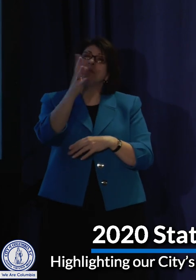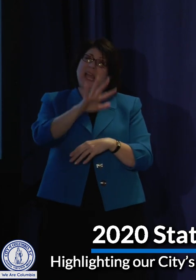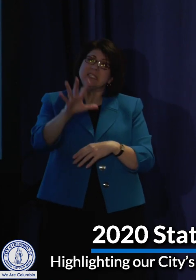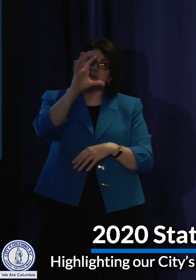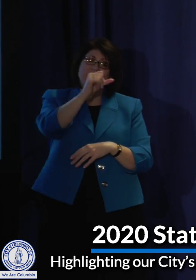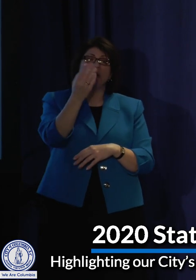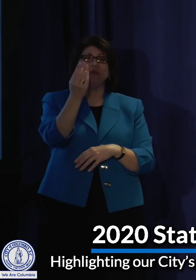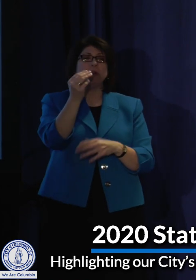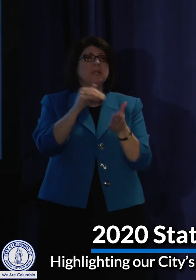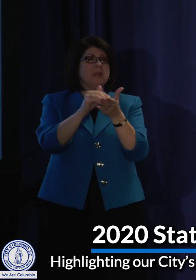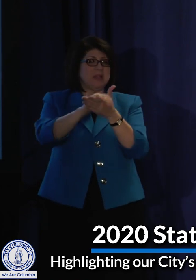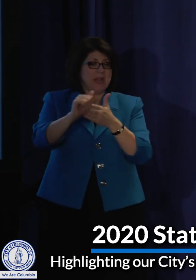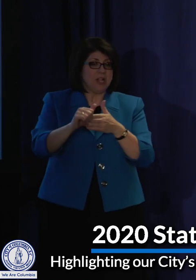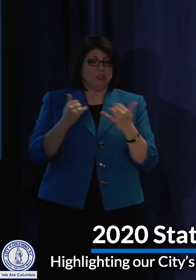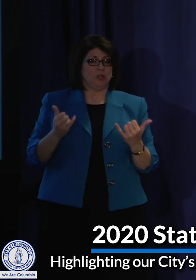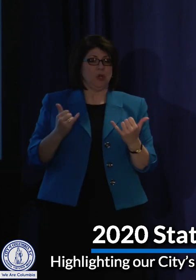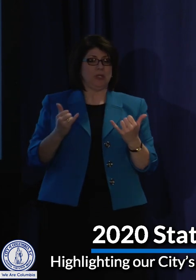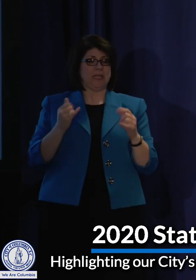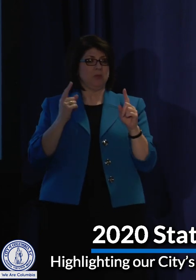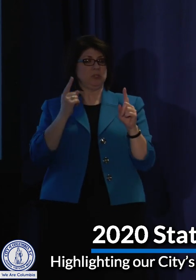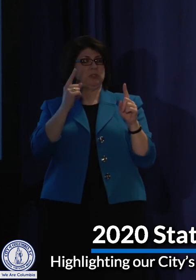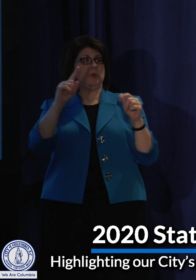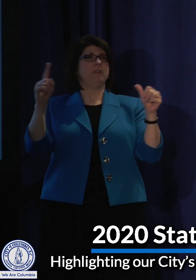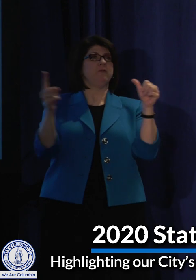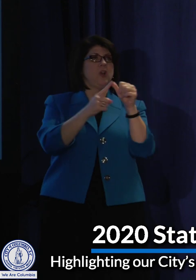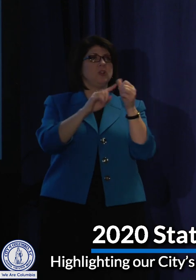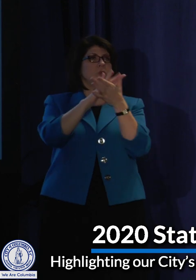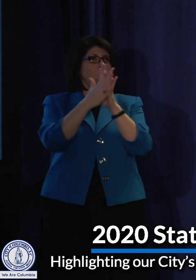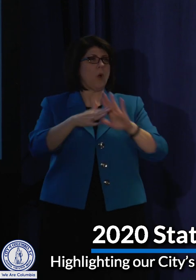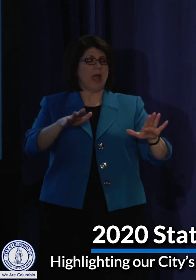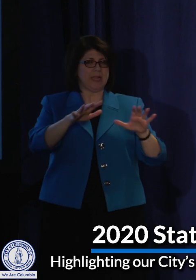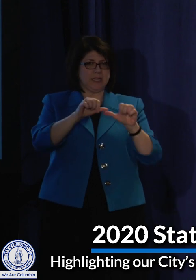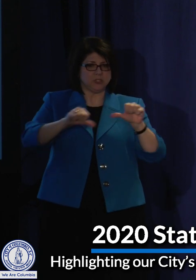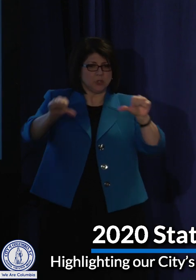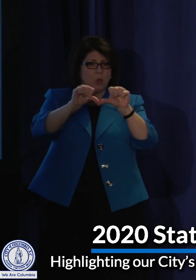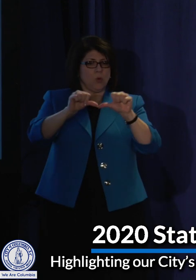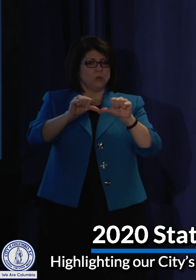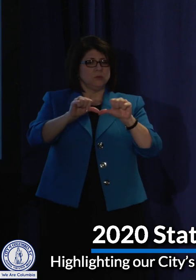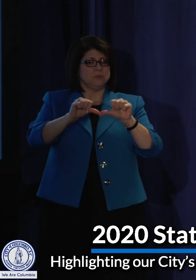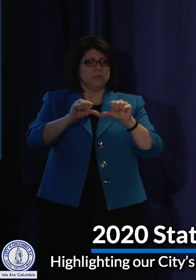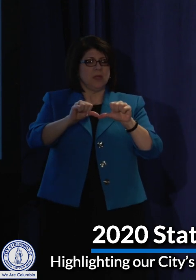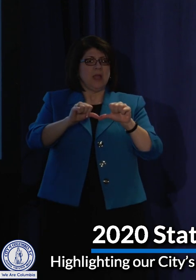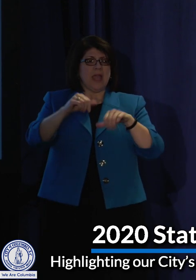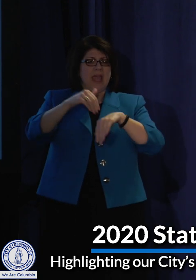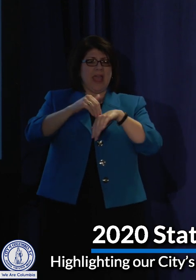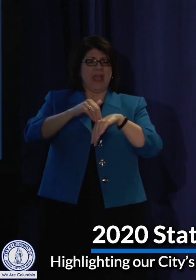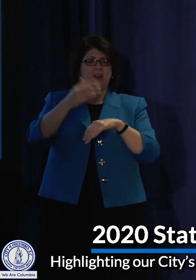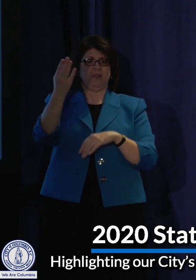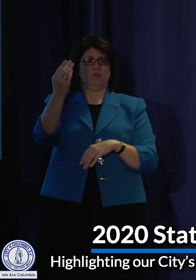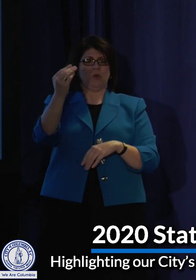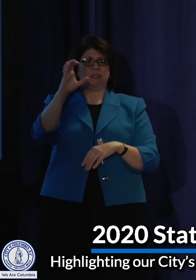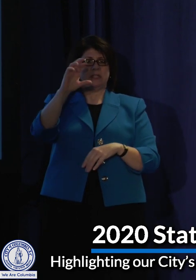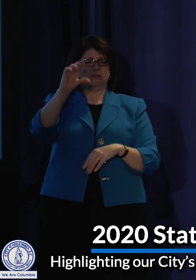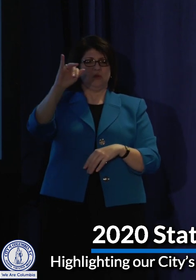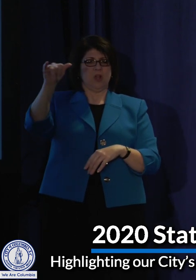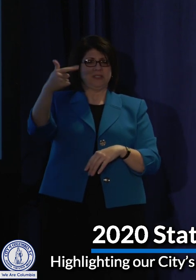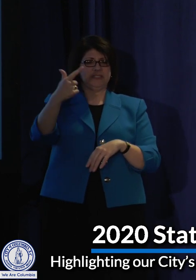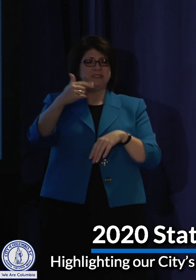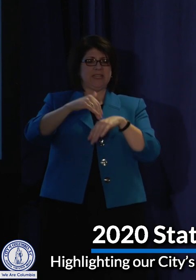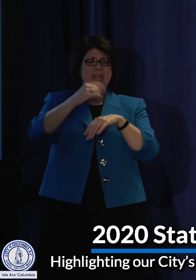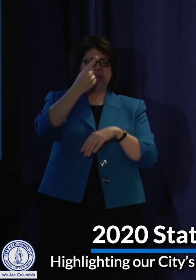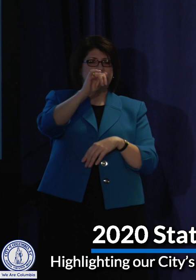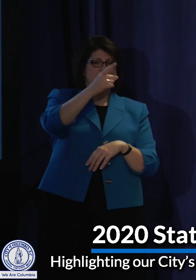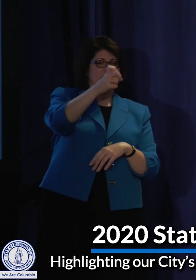million. We're currently pursuing the first quiet zone comprised of 14 crossings from Gadsden Street to